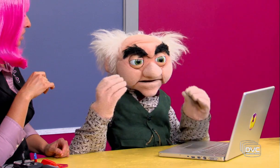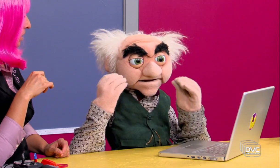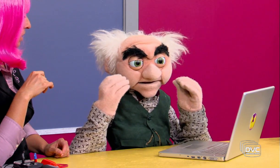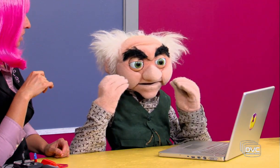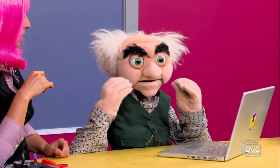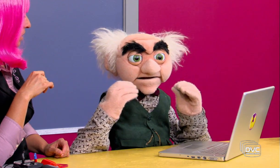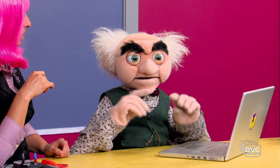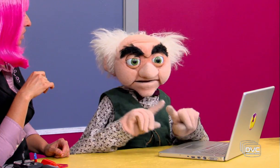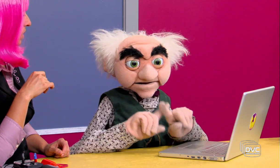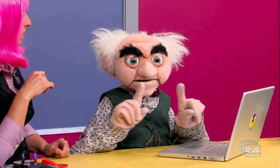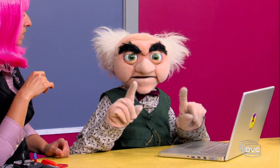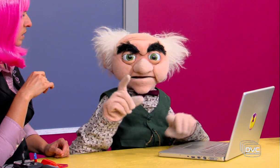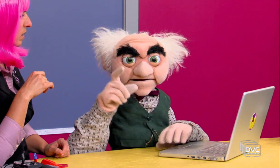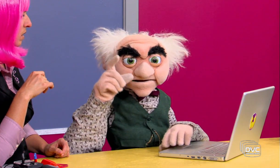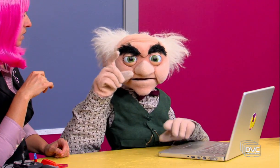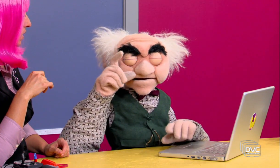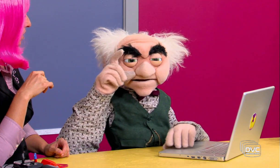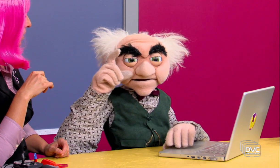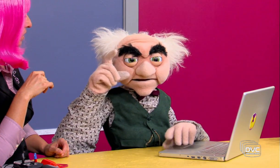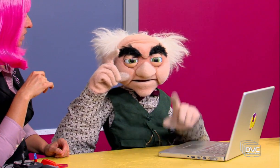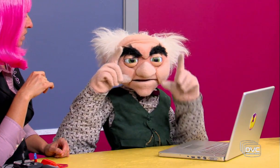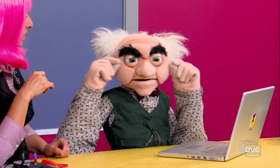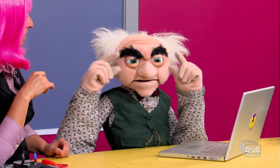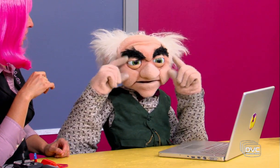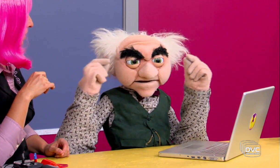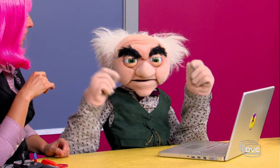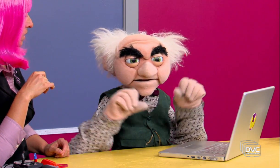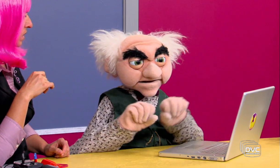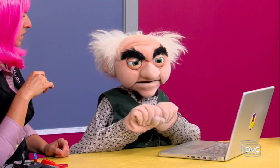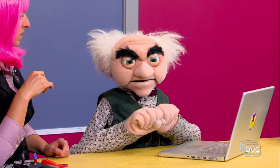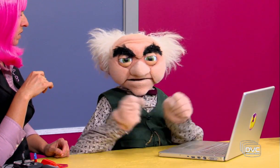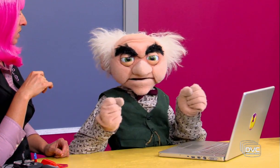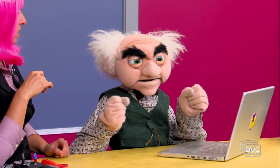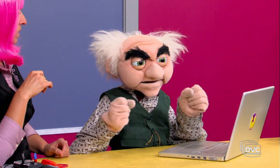Edwin was going to teach me, but then his glasses broke.